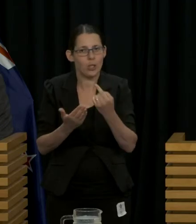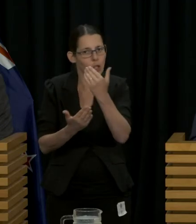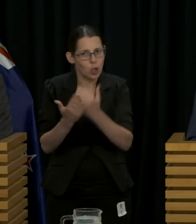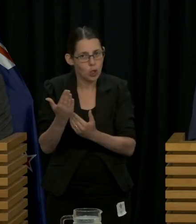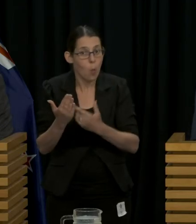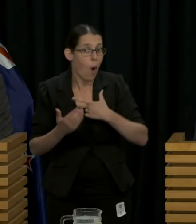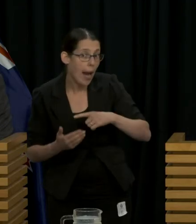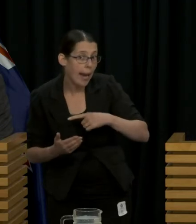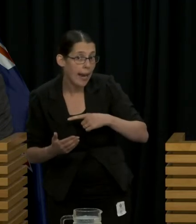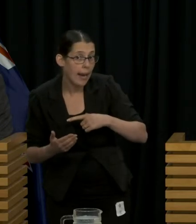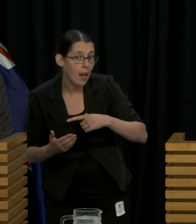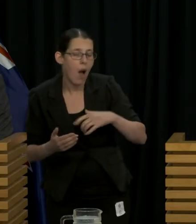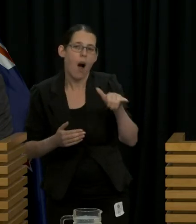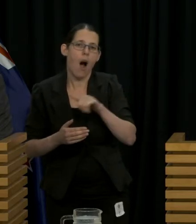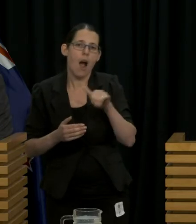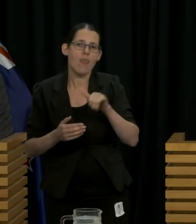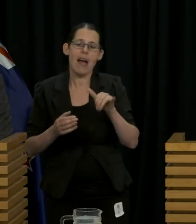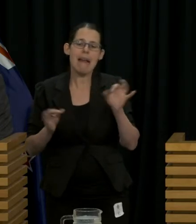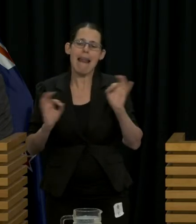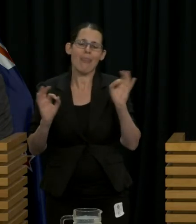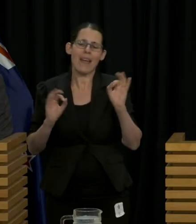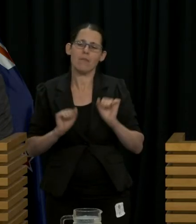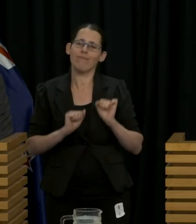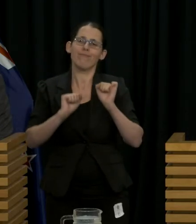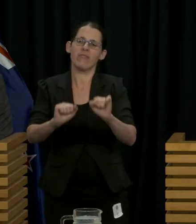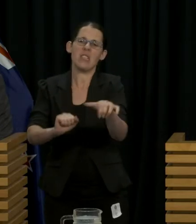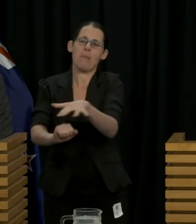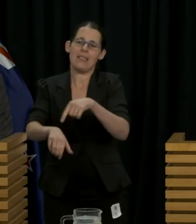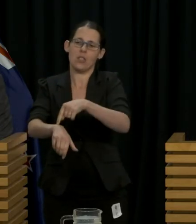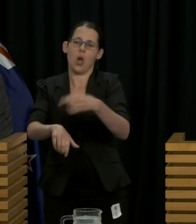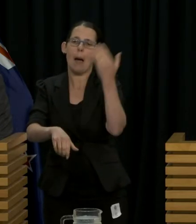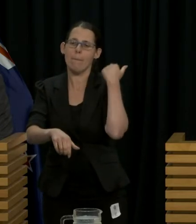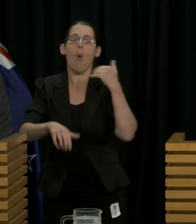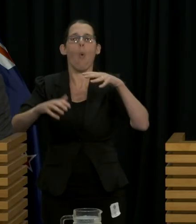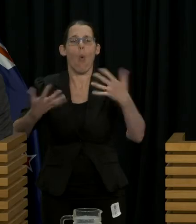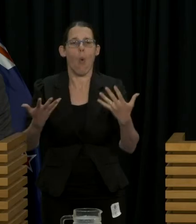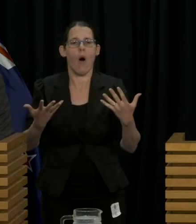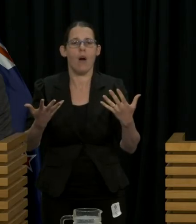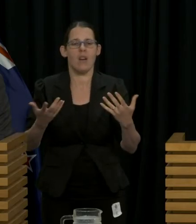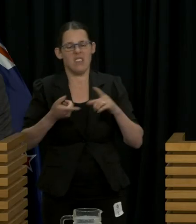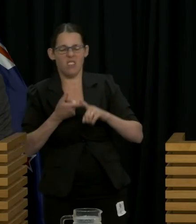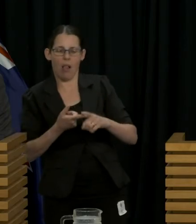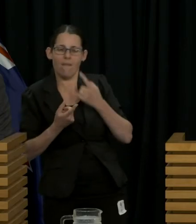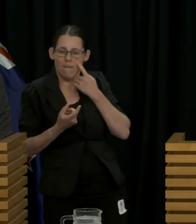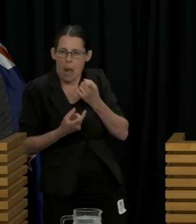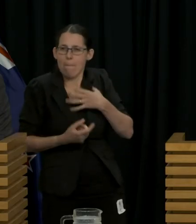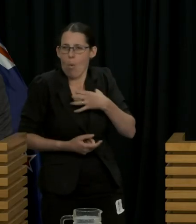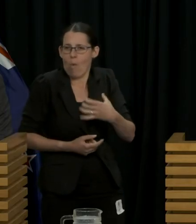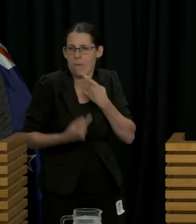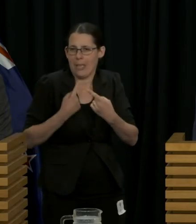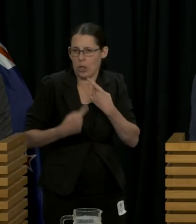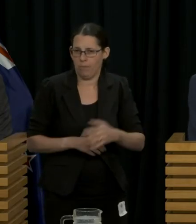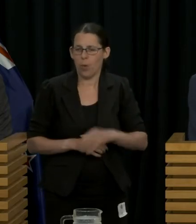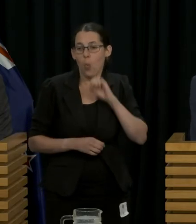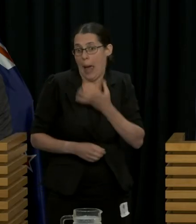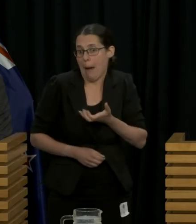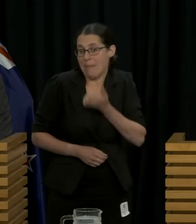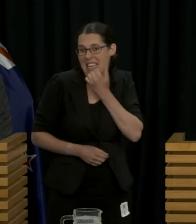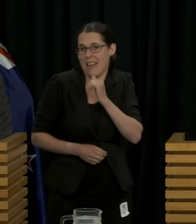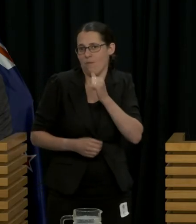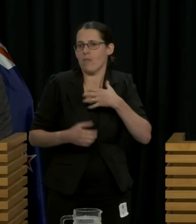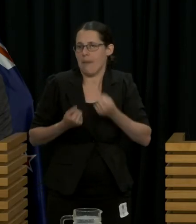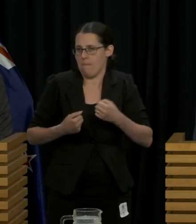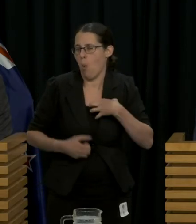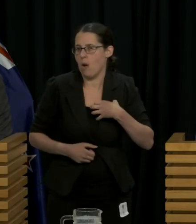still finding out more information, and we will update as we get it. I want to thank those people who had scanned into those